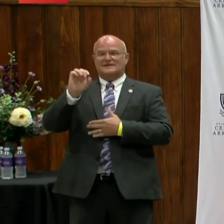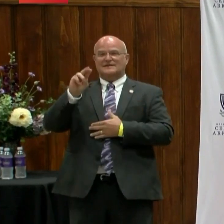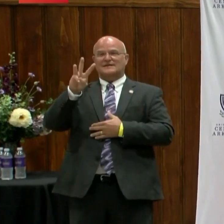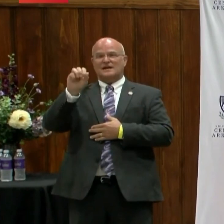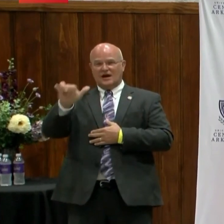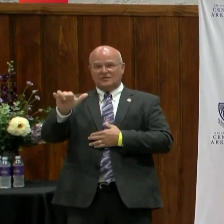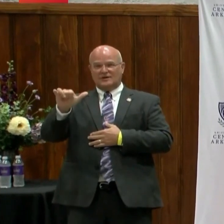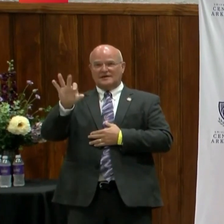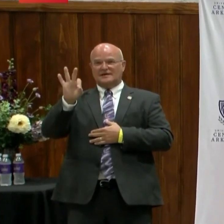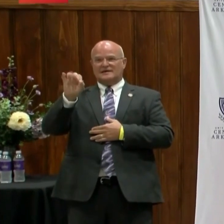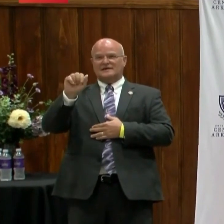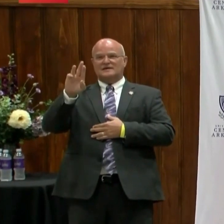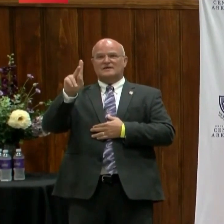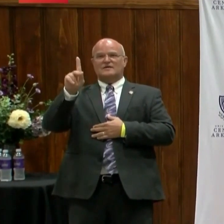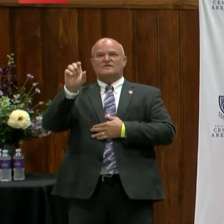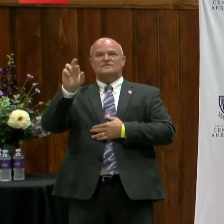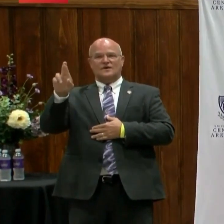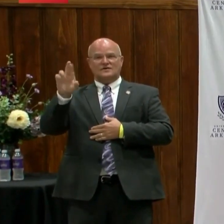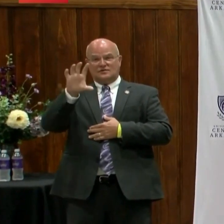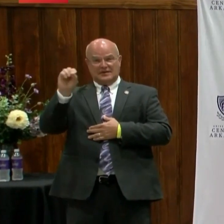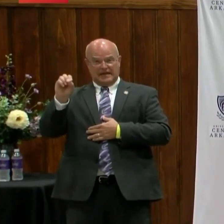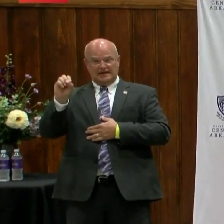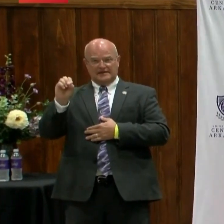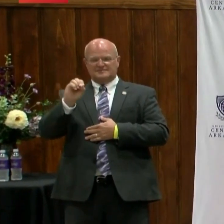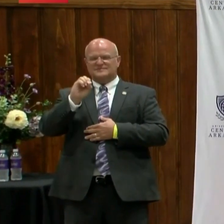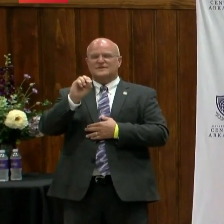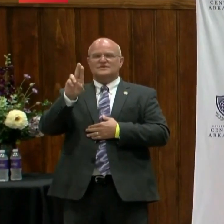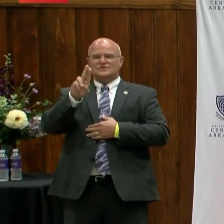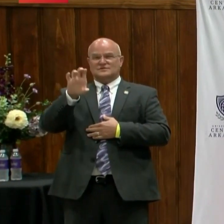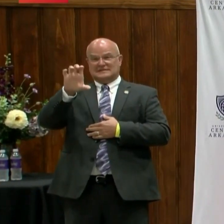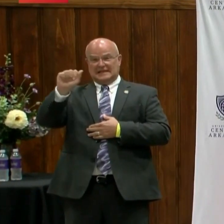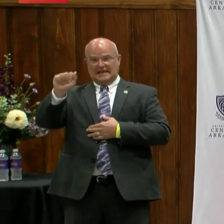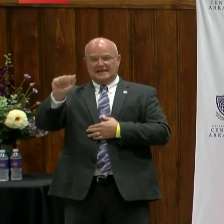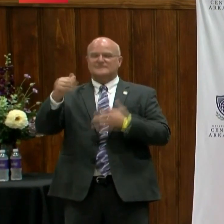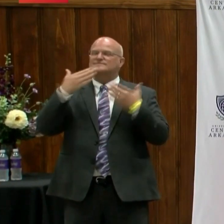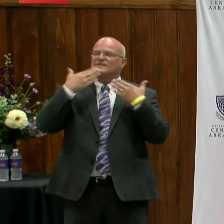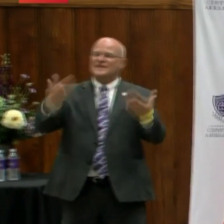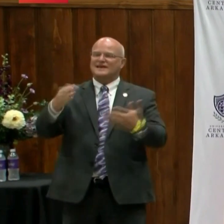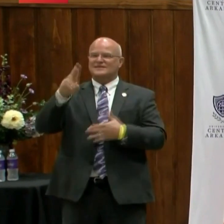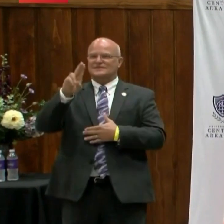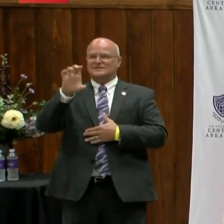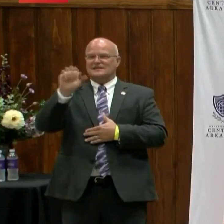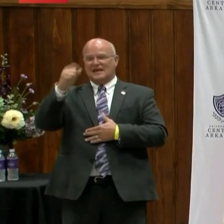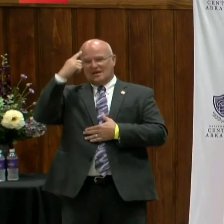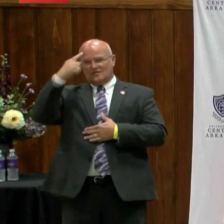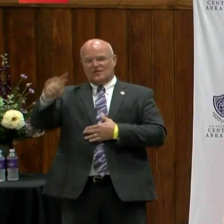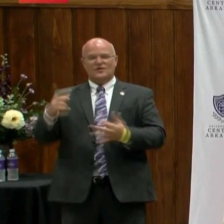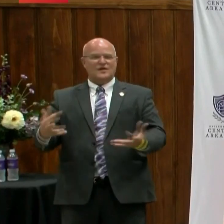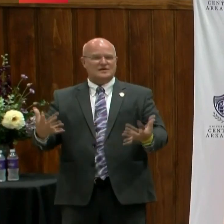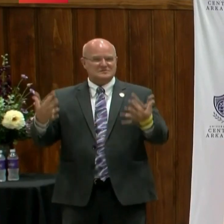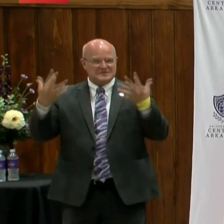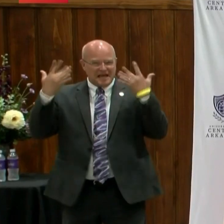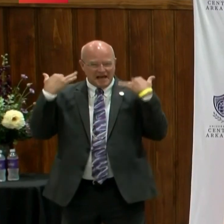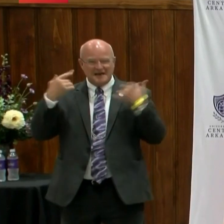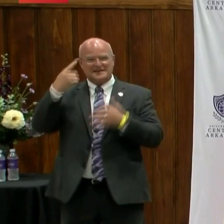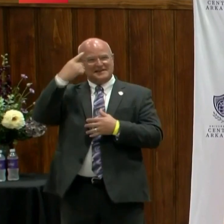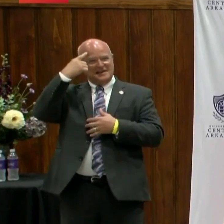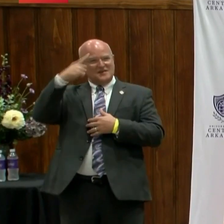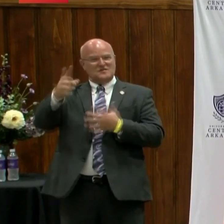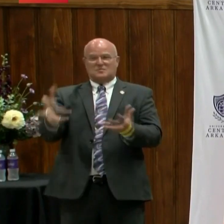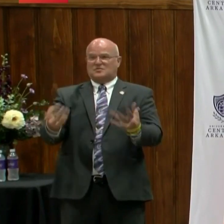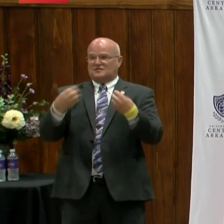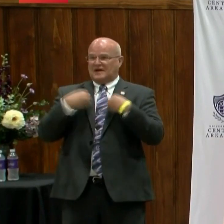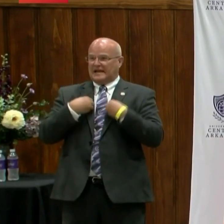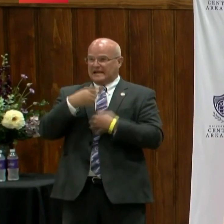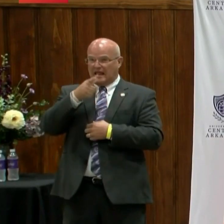County, here at the University of Central Arkansas. And I want to thank UCA for their hospitality, for